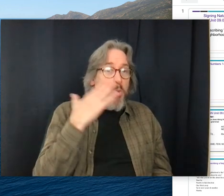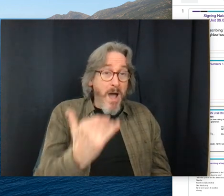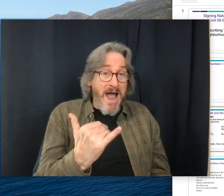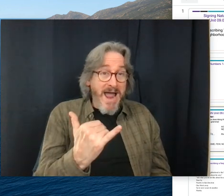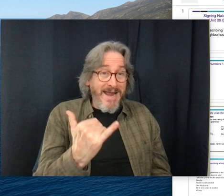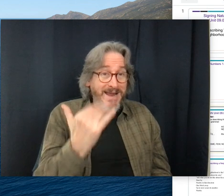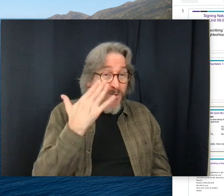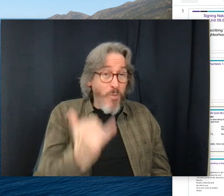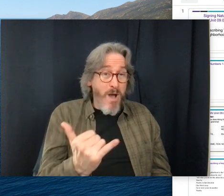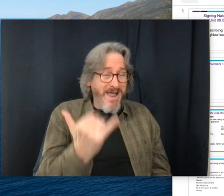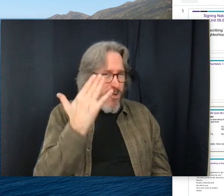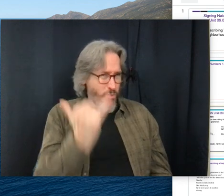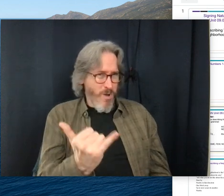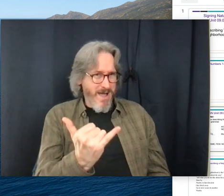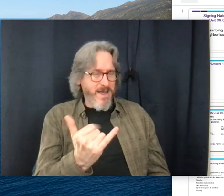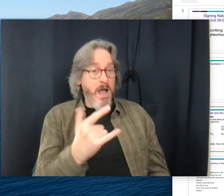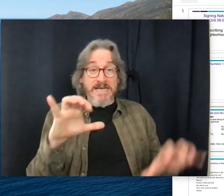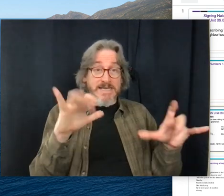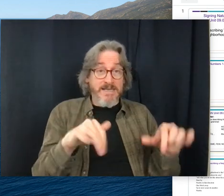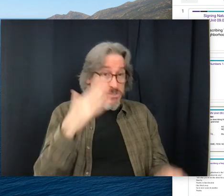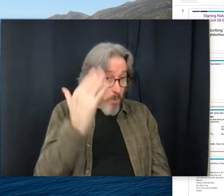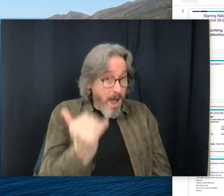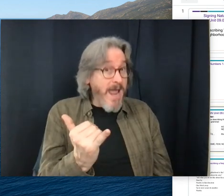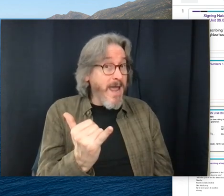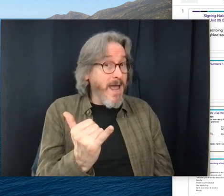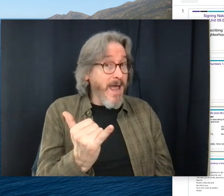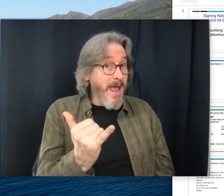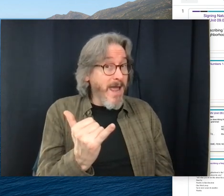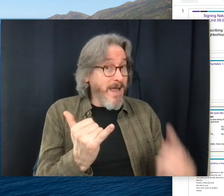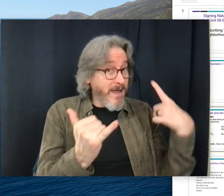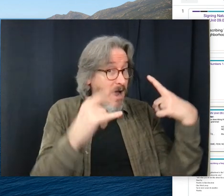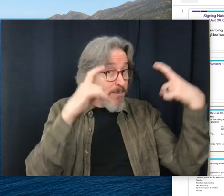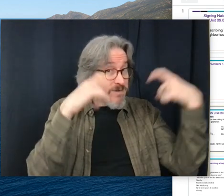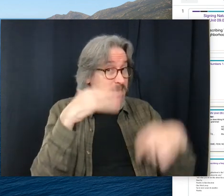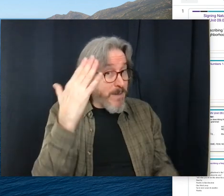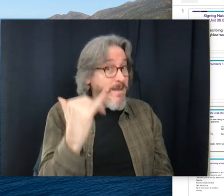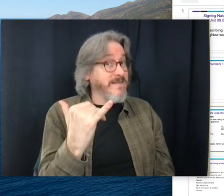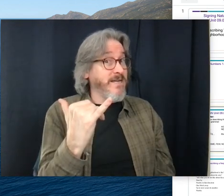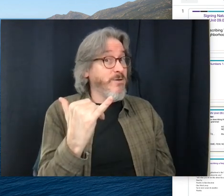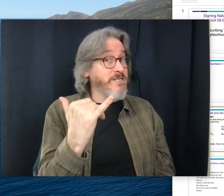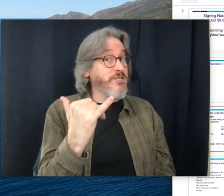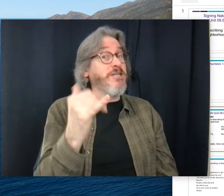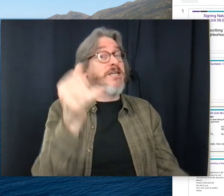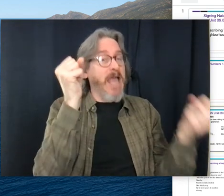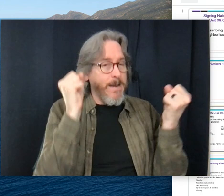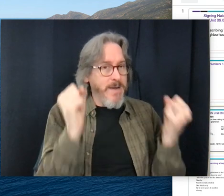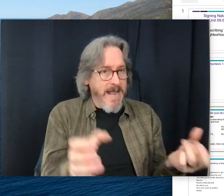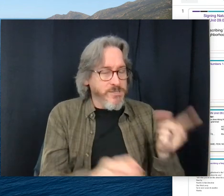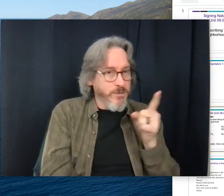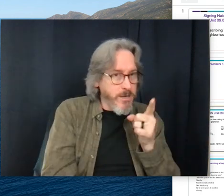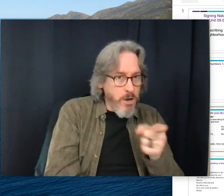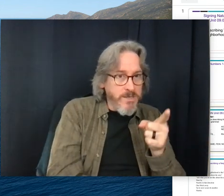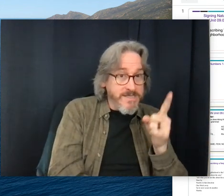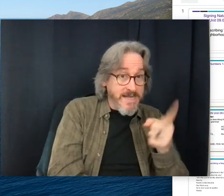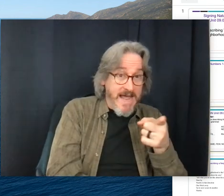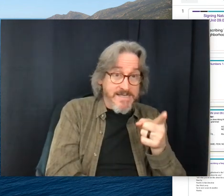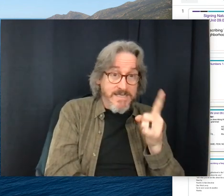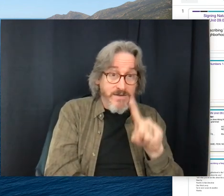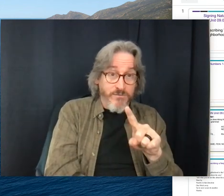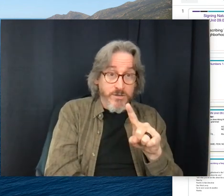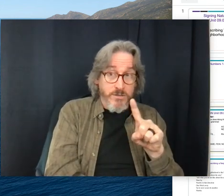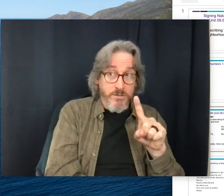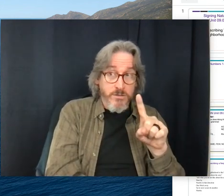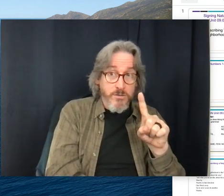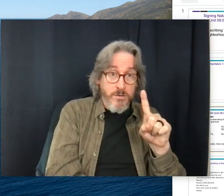So there's why I did this. Why? Eyebrows up, I'm asking a question, and I'm going to answer. And notice that that's